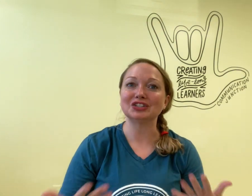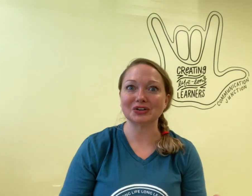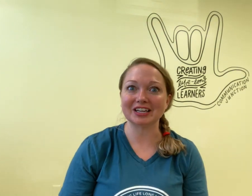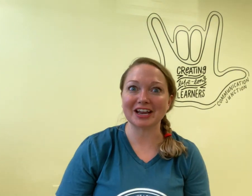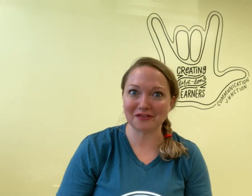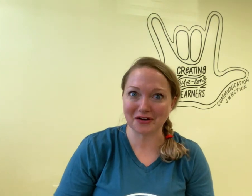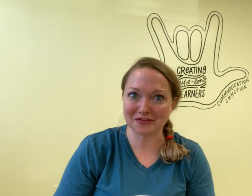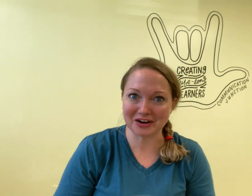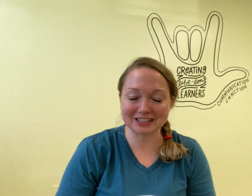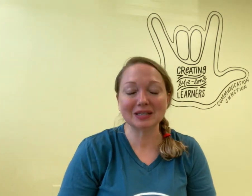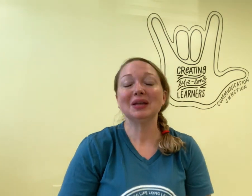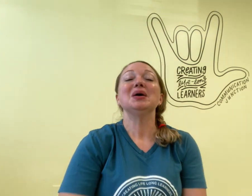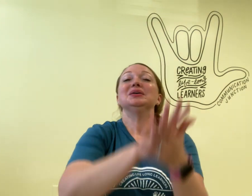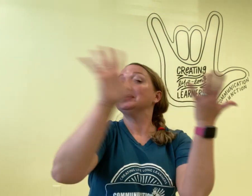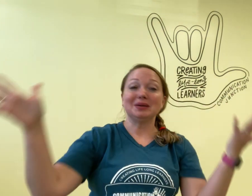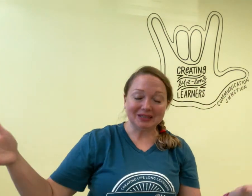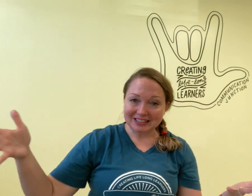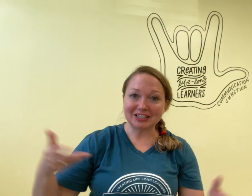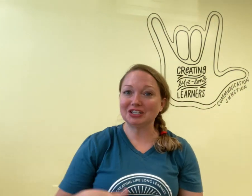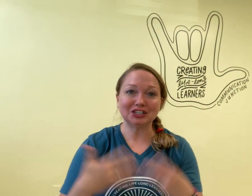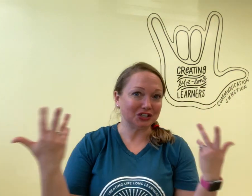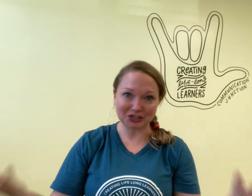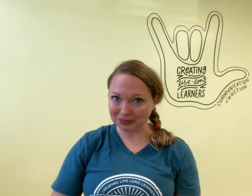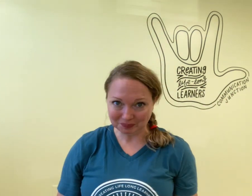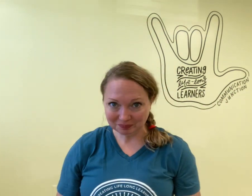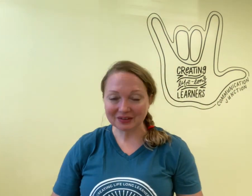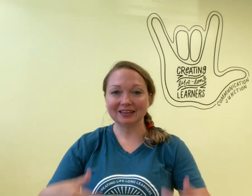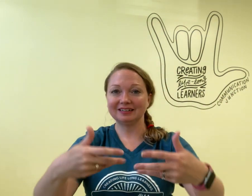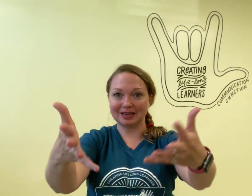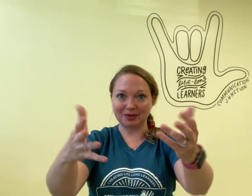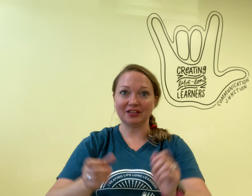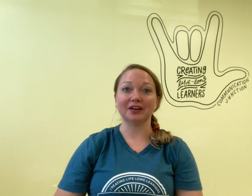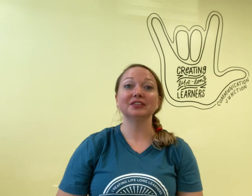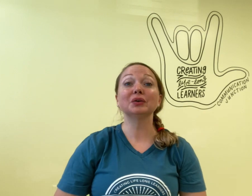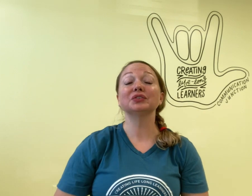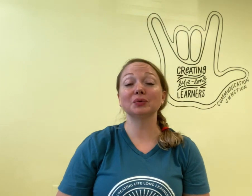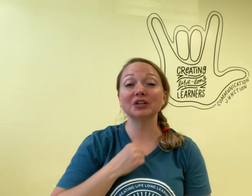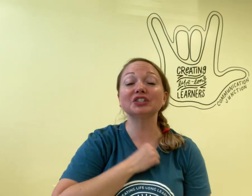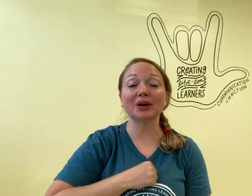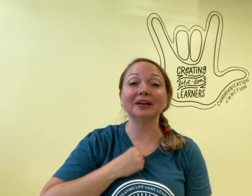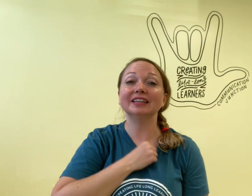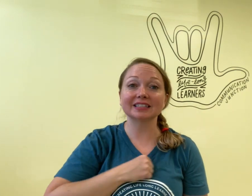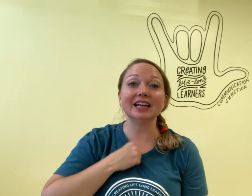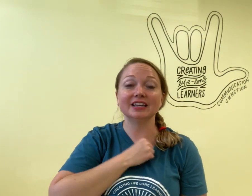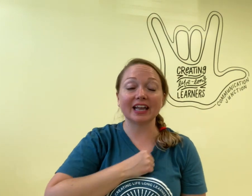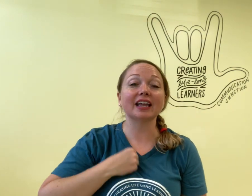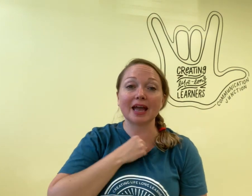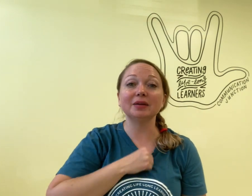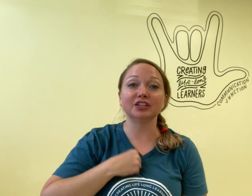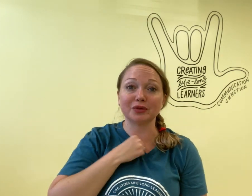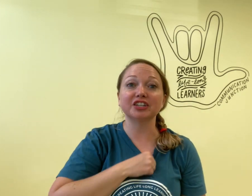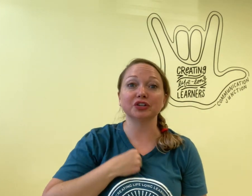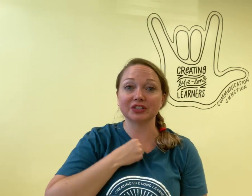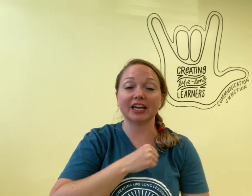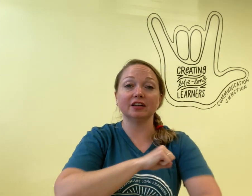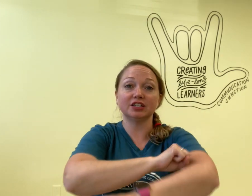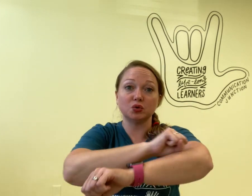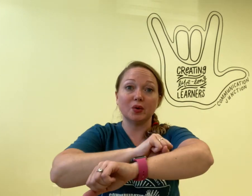and care for our friends. So anyways, that's just your tidbit there. So it's the word sorry, it can be a directional sign as to where you've